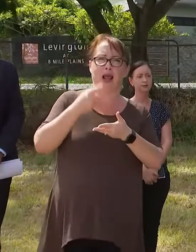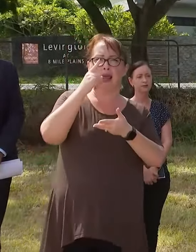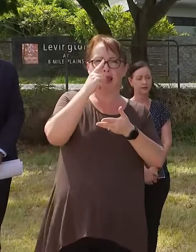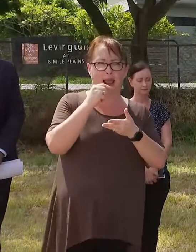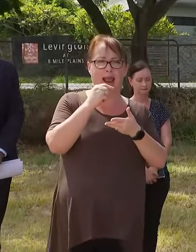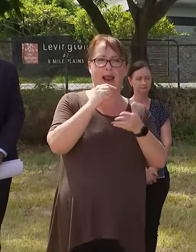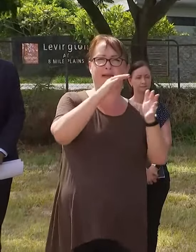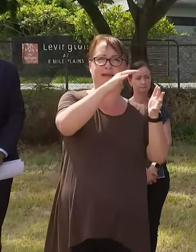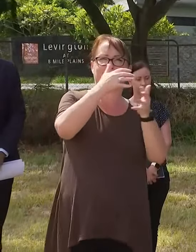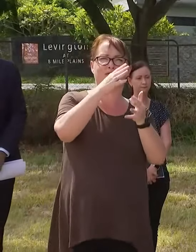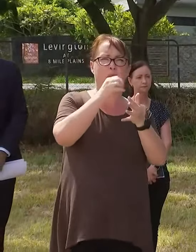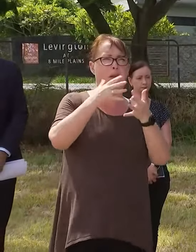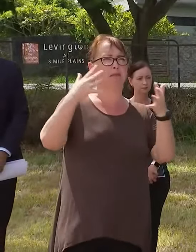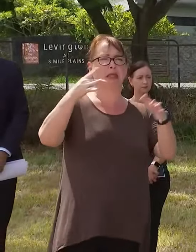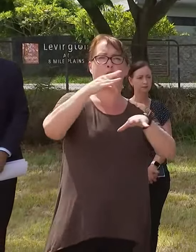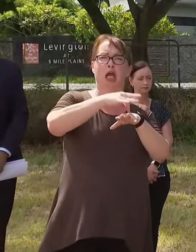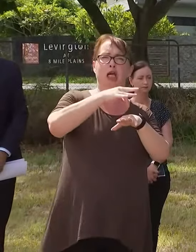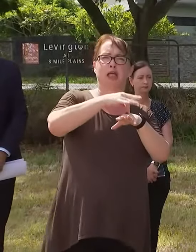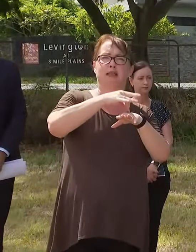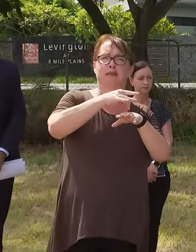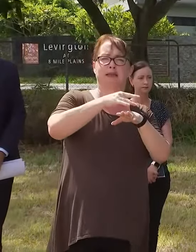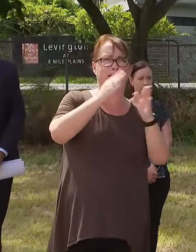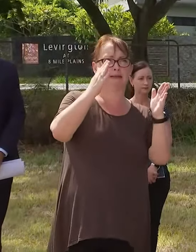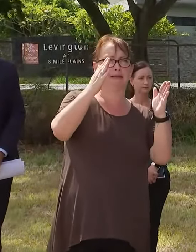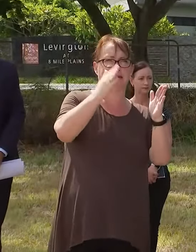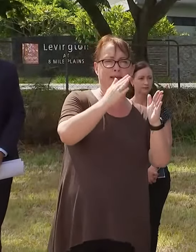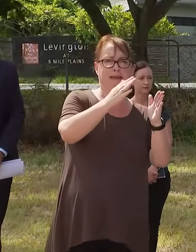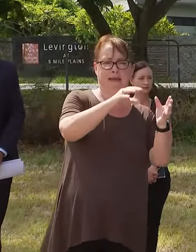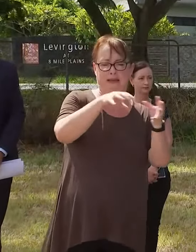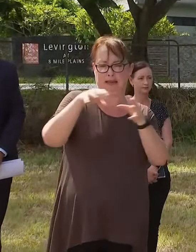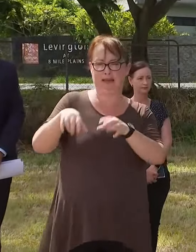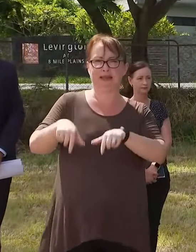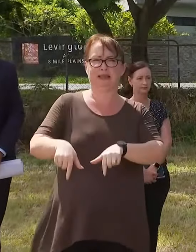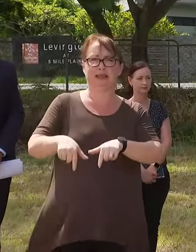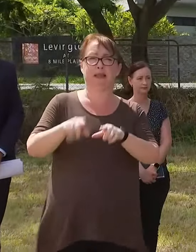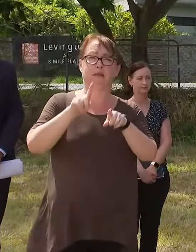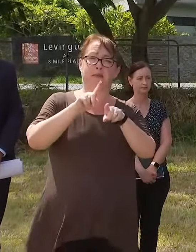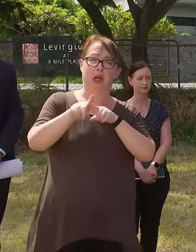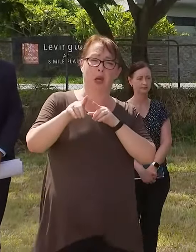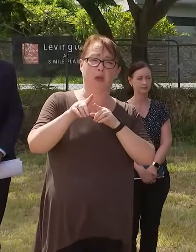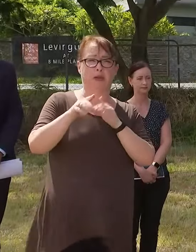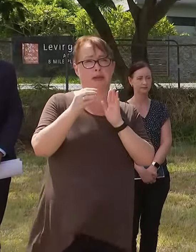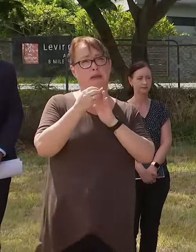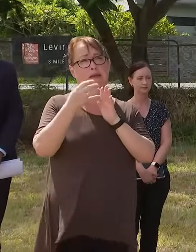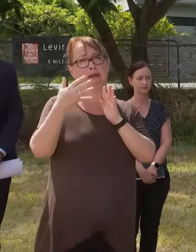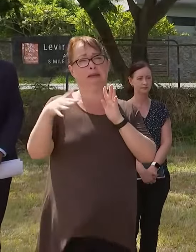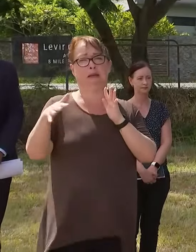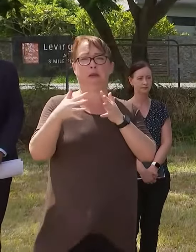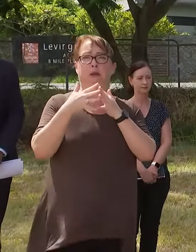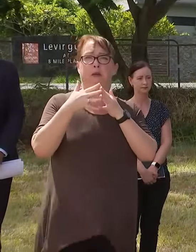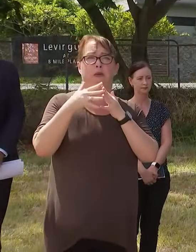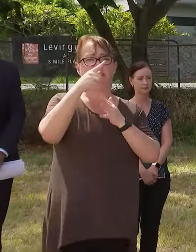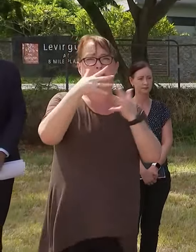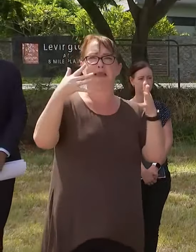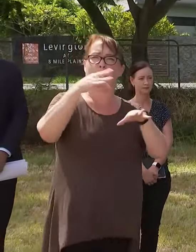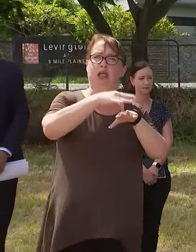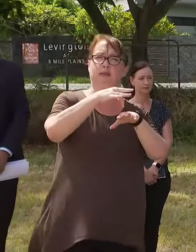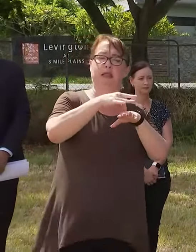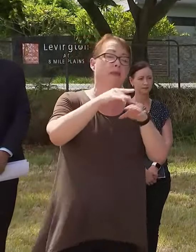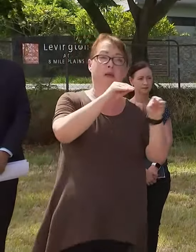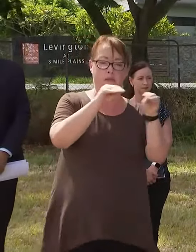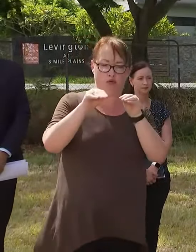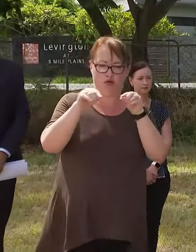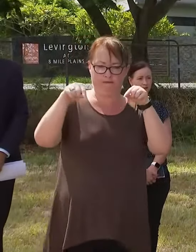from our tertiary hospitals, the most expensive real estate in our health system, and move them here,